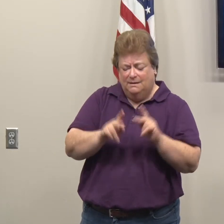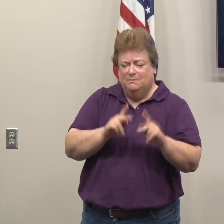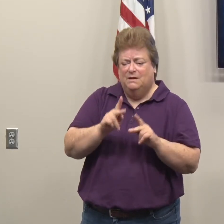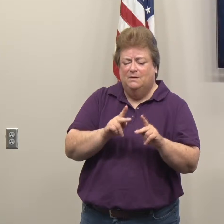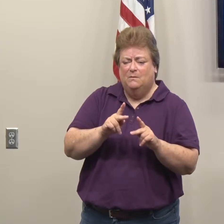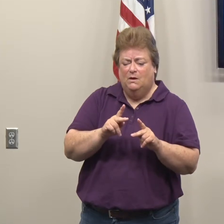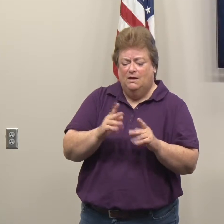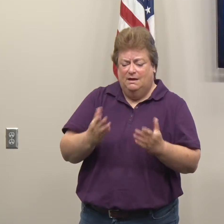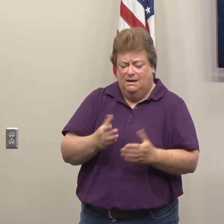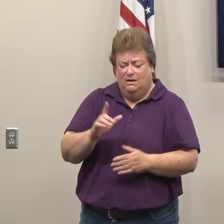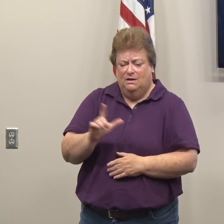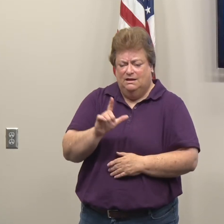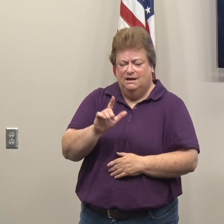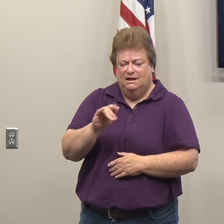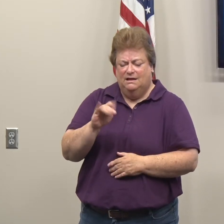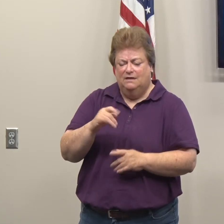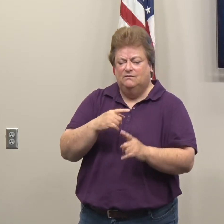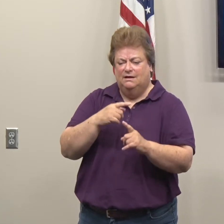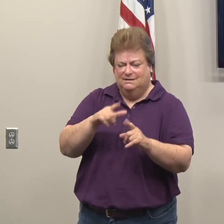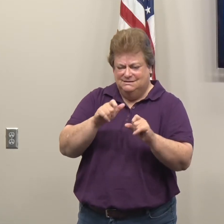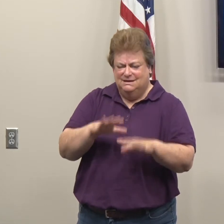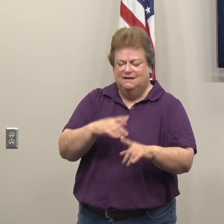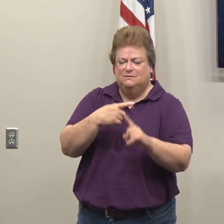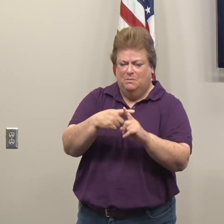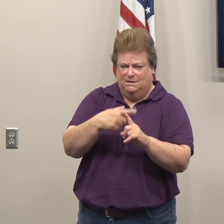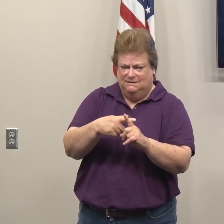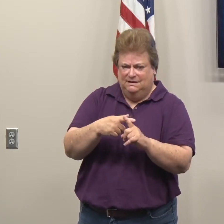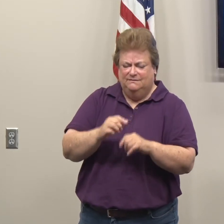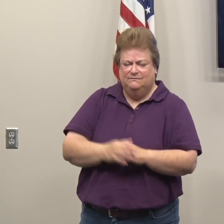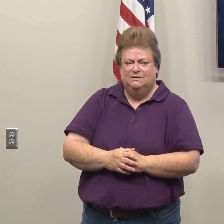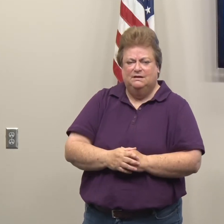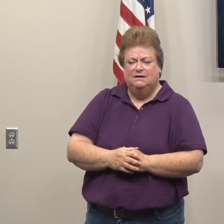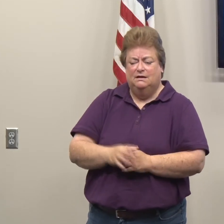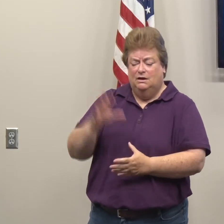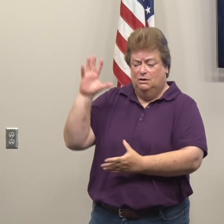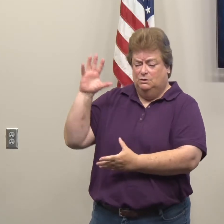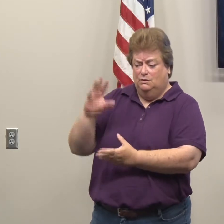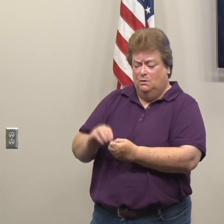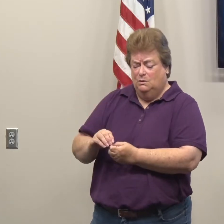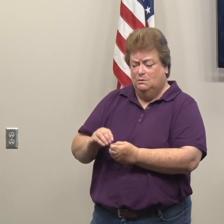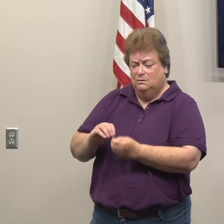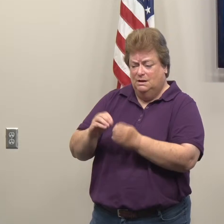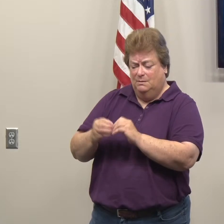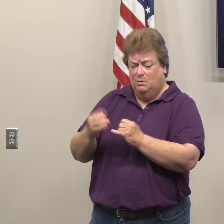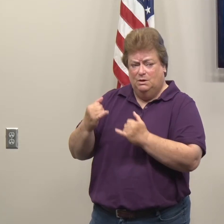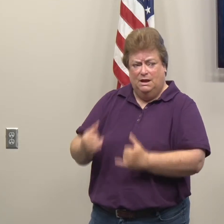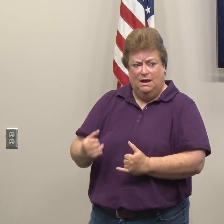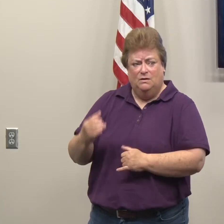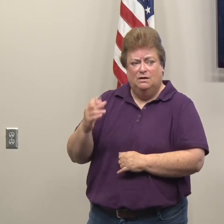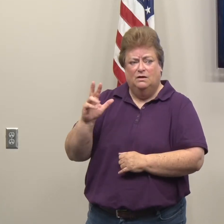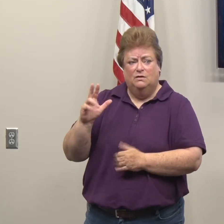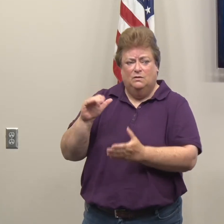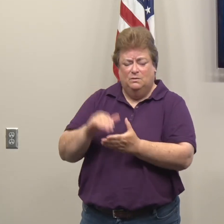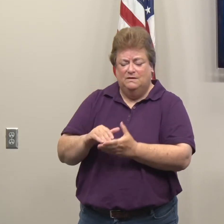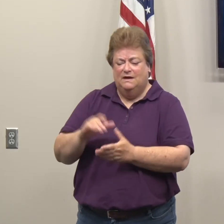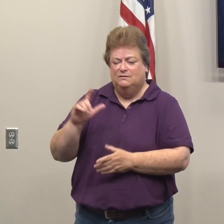Lincoln and Lancaster County have tested positive for COVID-19. The total number of lab-confirmed cases now stands at